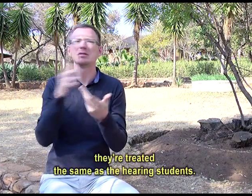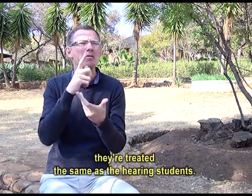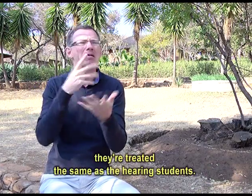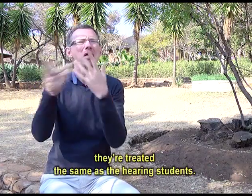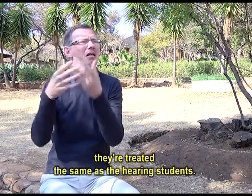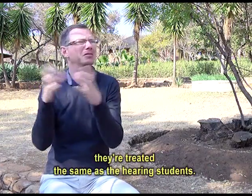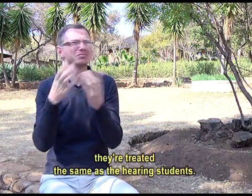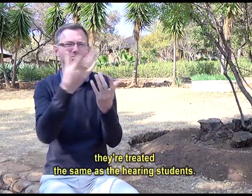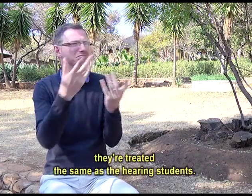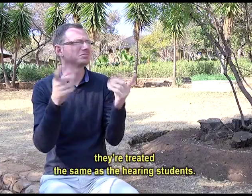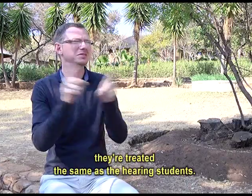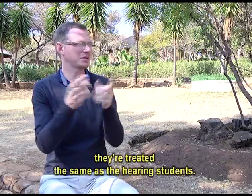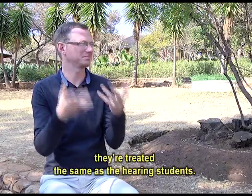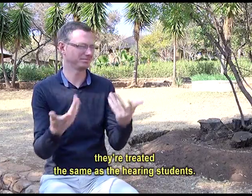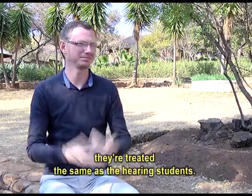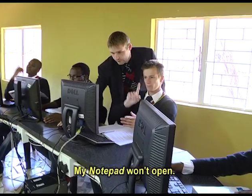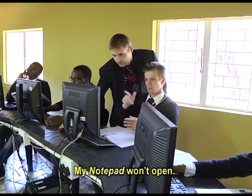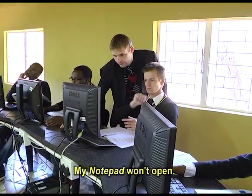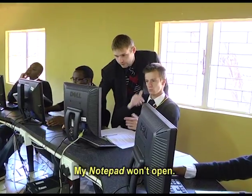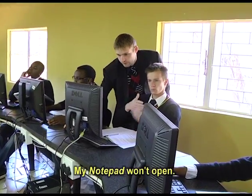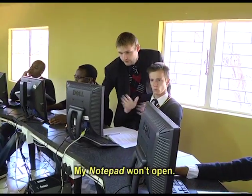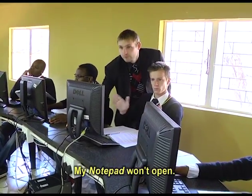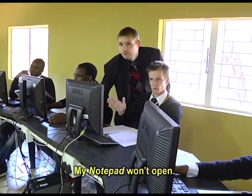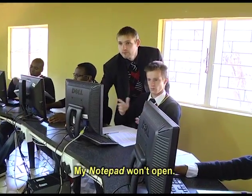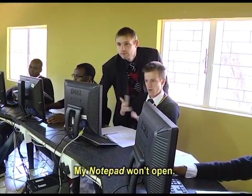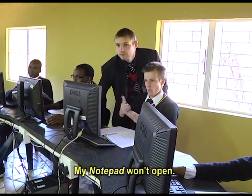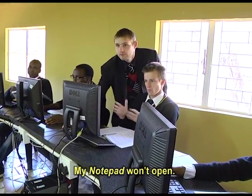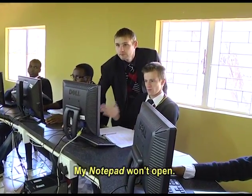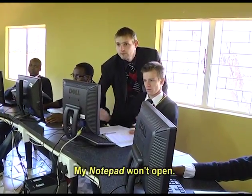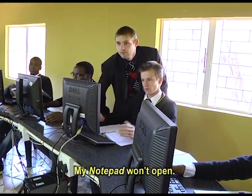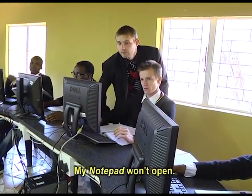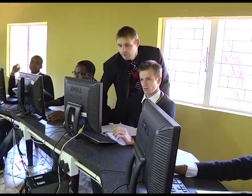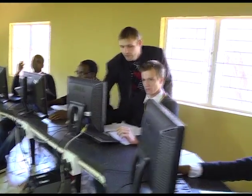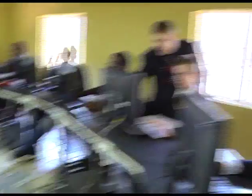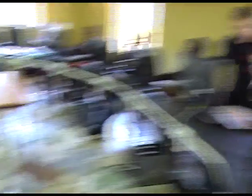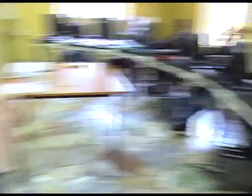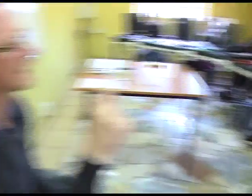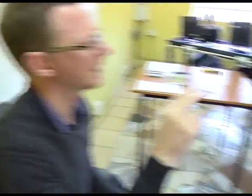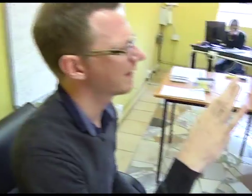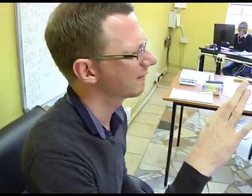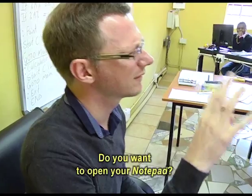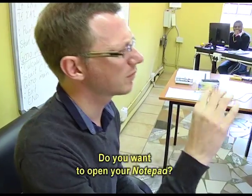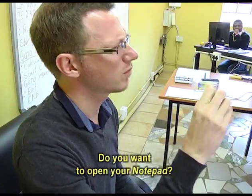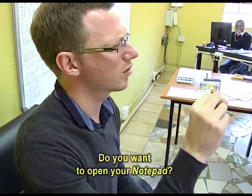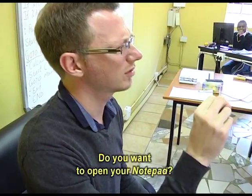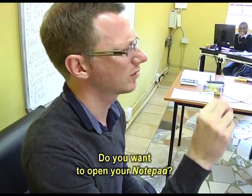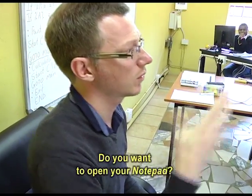they're treated the same as the hearing students. Let's see, on the notepad now, let me look my Right, so it's notepad.